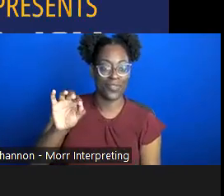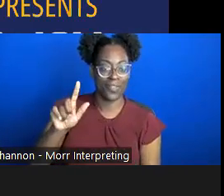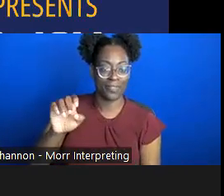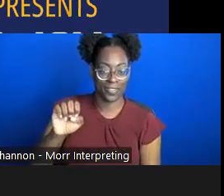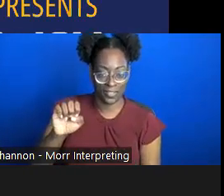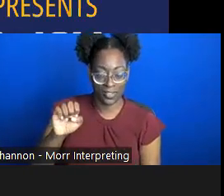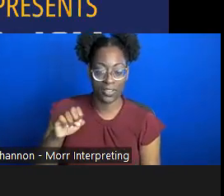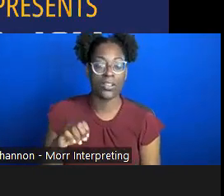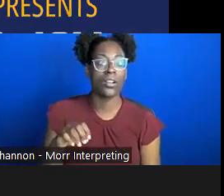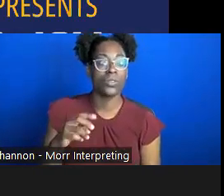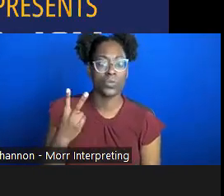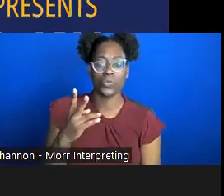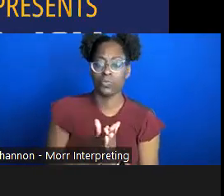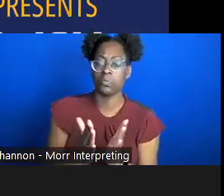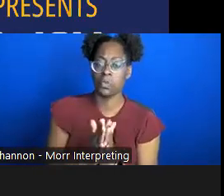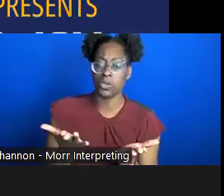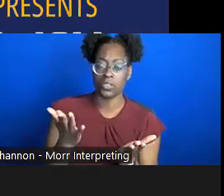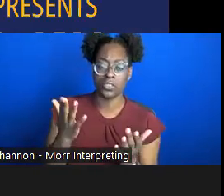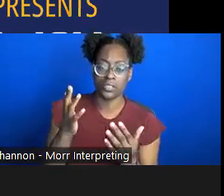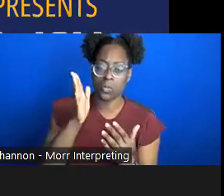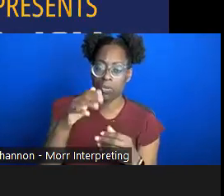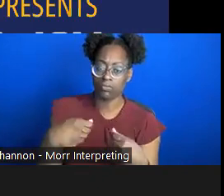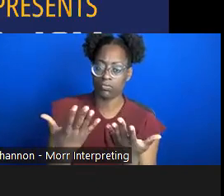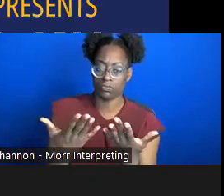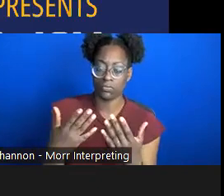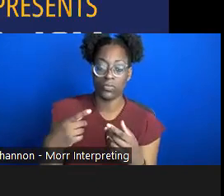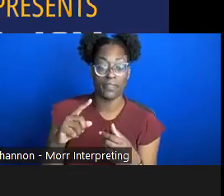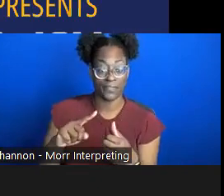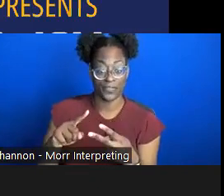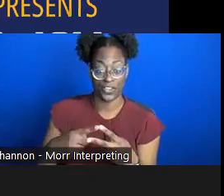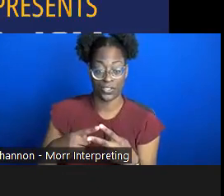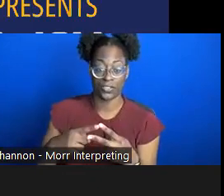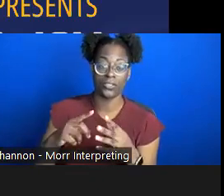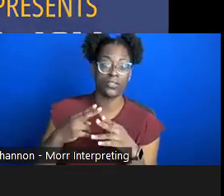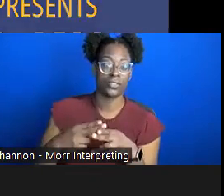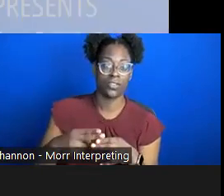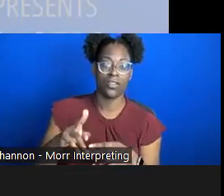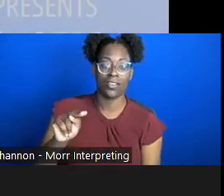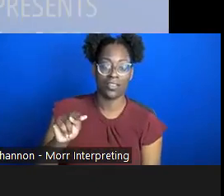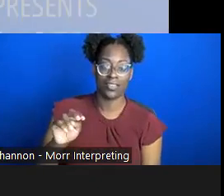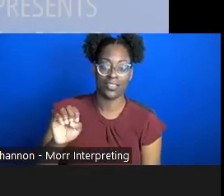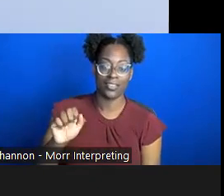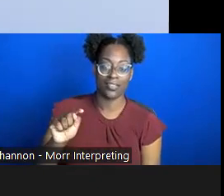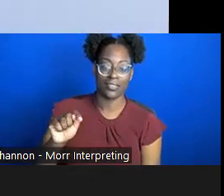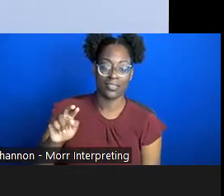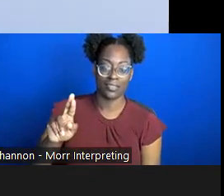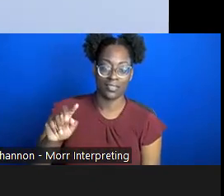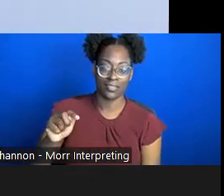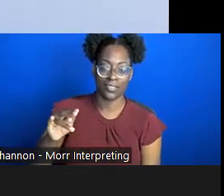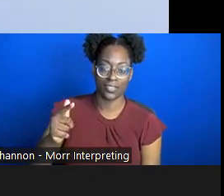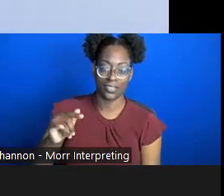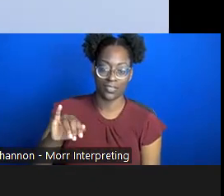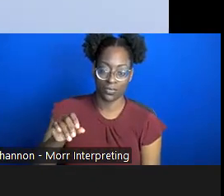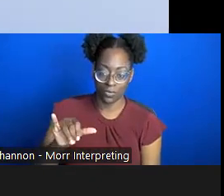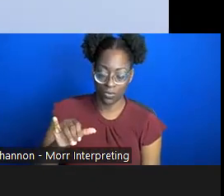books that we'll be raffling off are Unearthing Joy, a guide to culturally and historically responsive curriculum